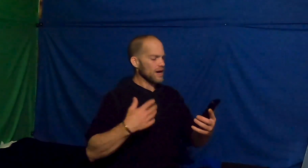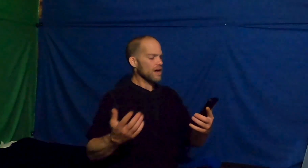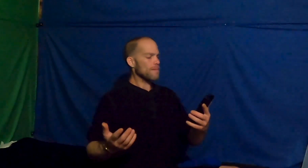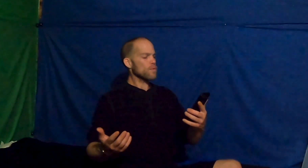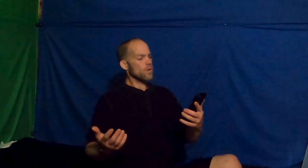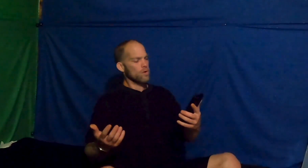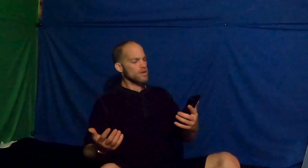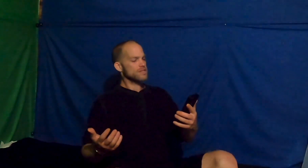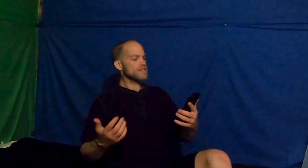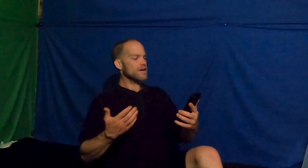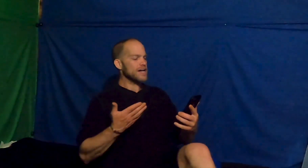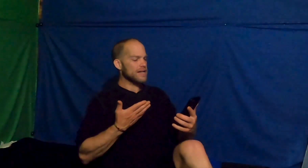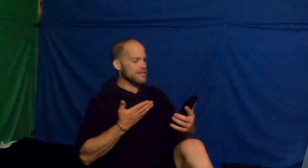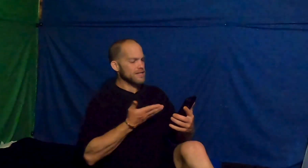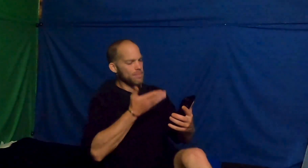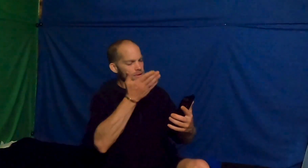couple more words.